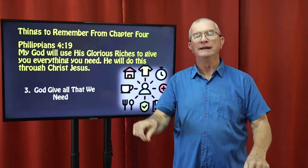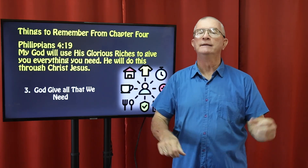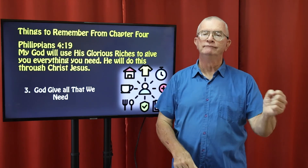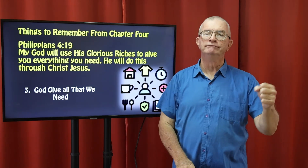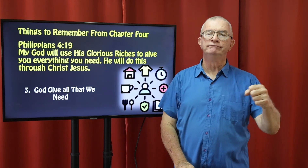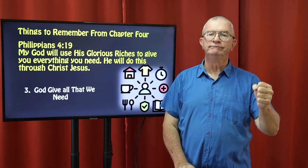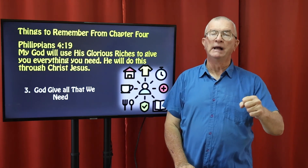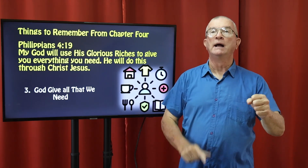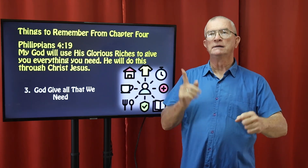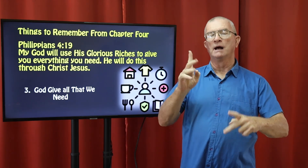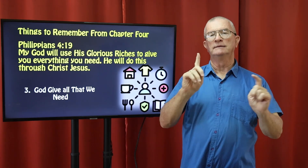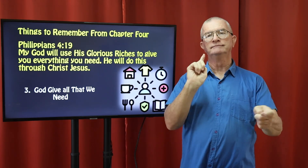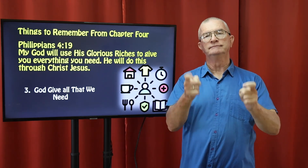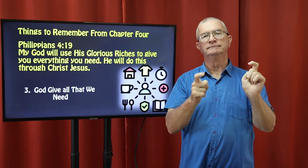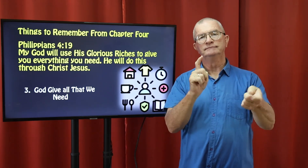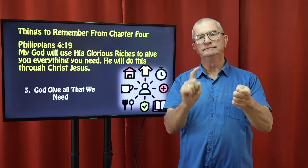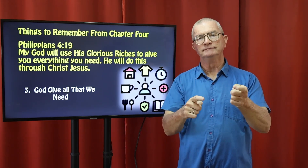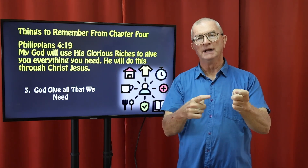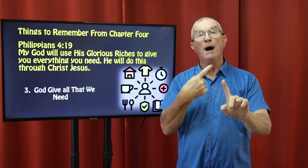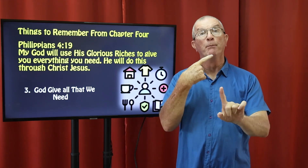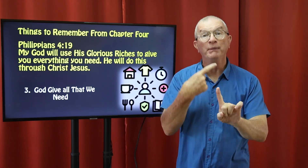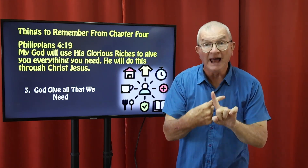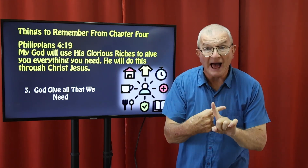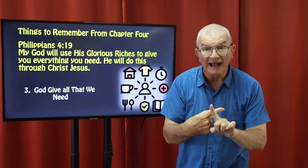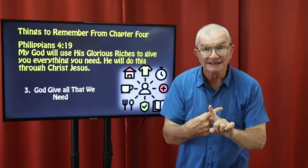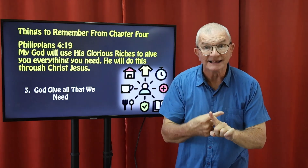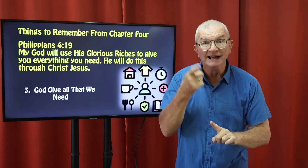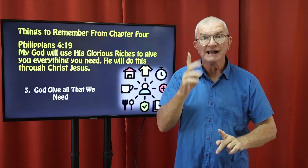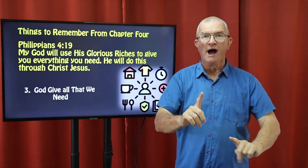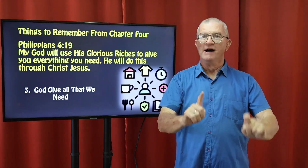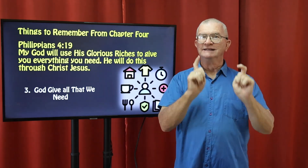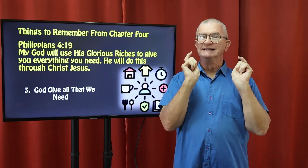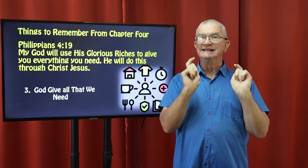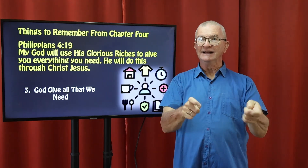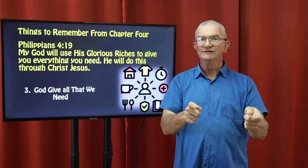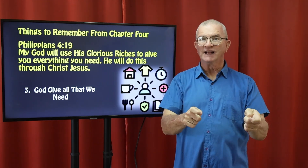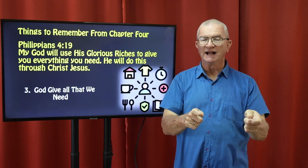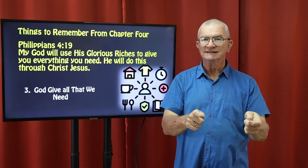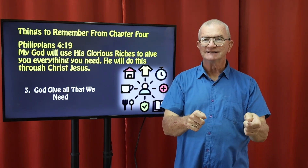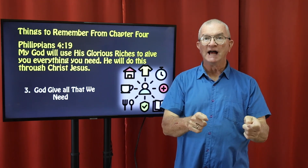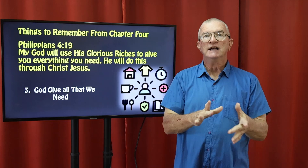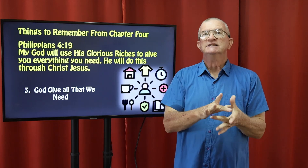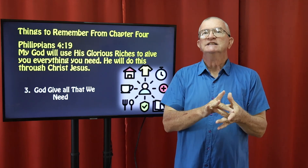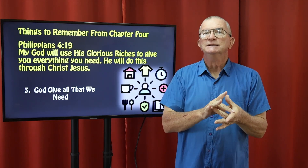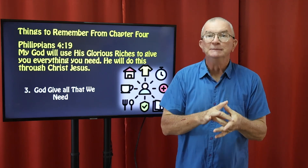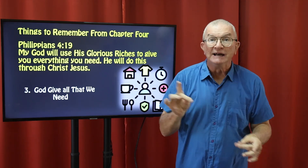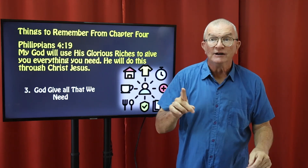All these things that we need, God gives us. Plus, God gives